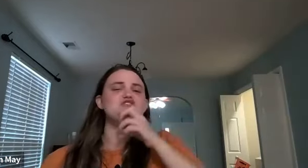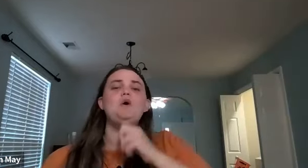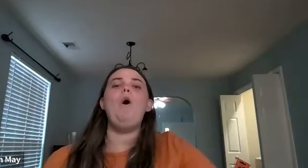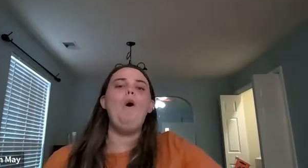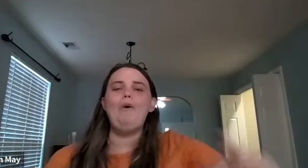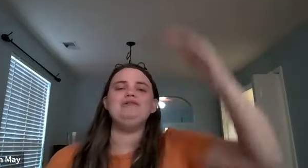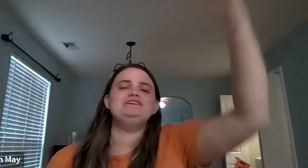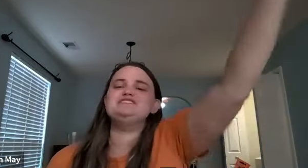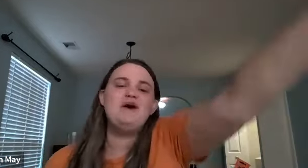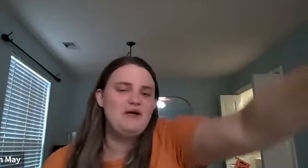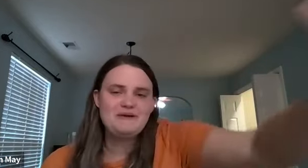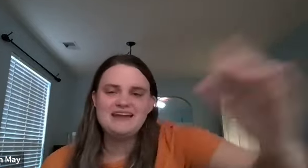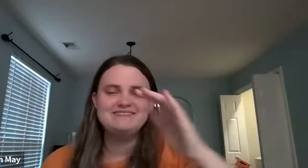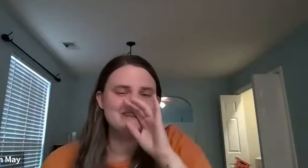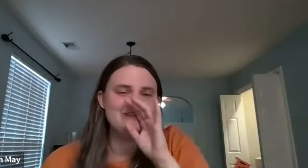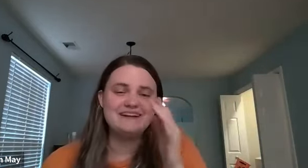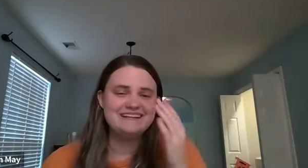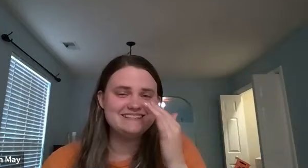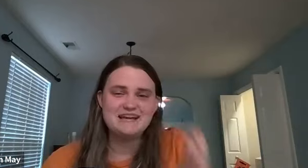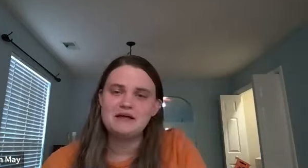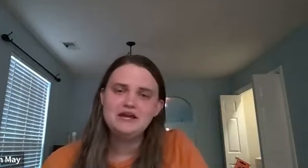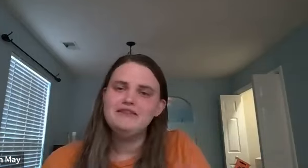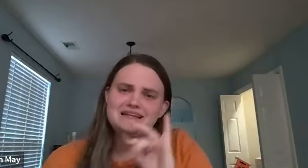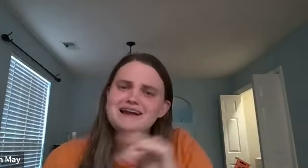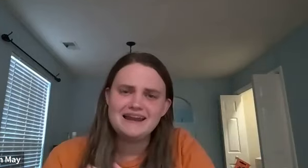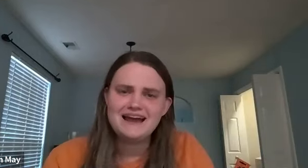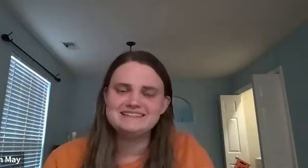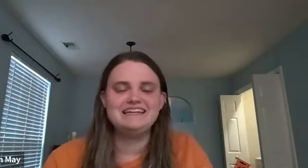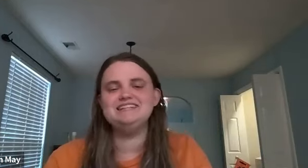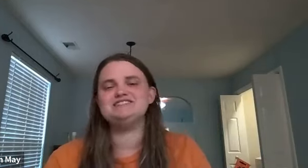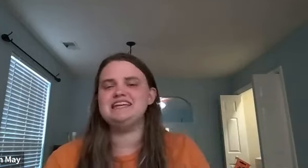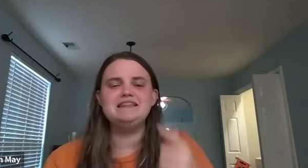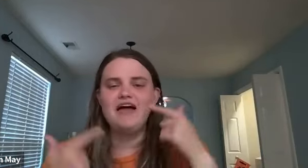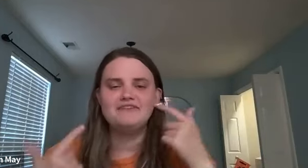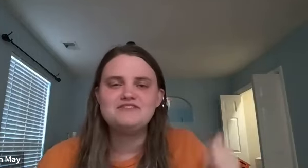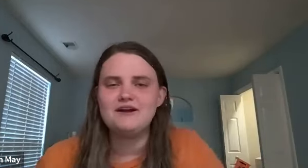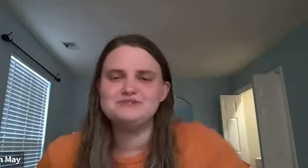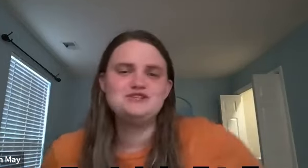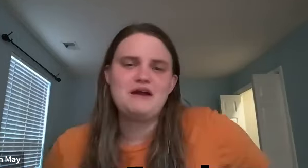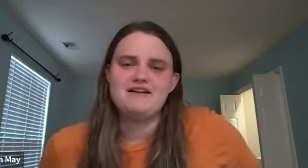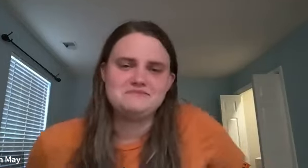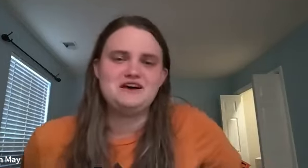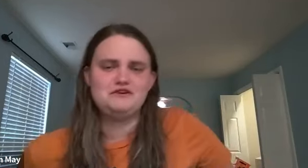so old, they're just all the way, and it was the funniest thing. I'm like, that's not nice. And he laughed. He thought he was so proud of himself for